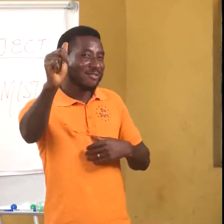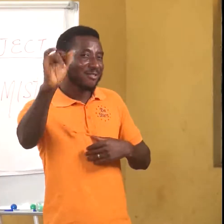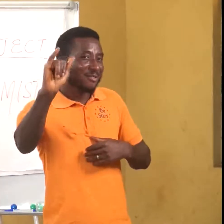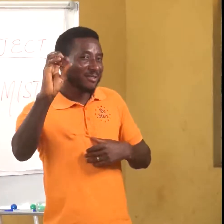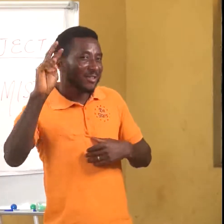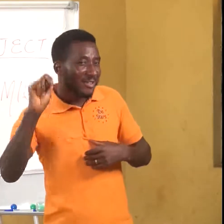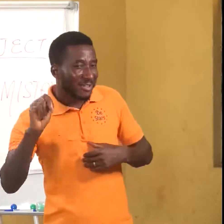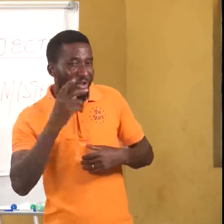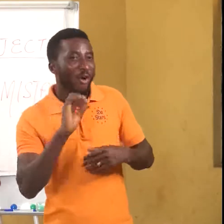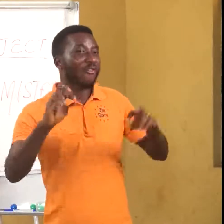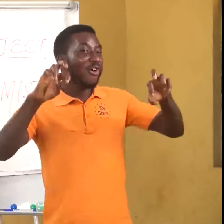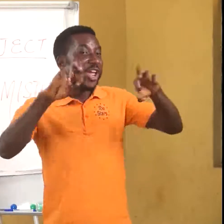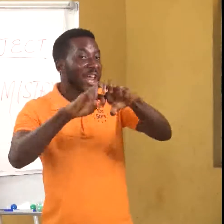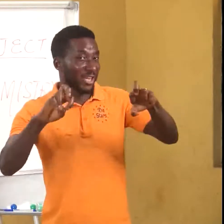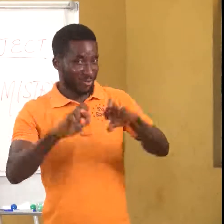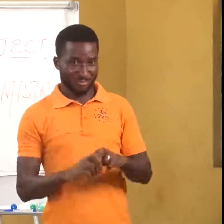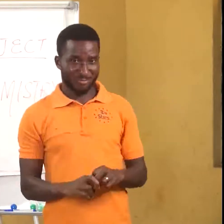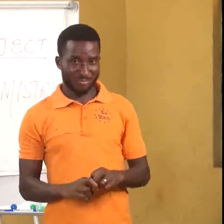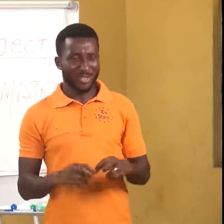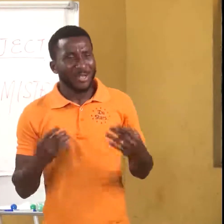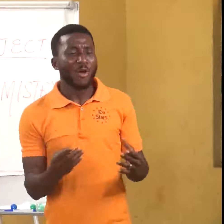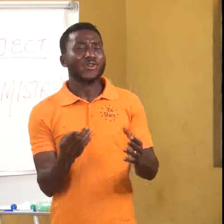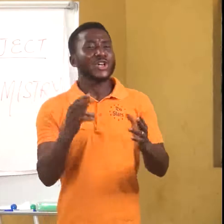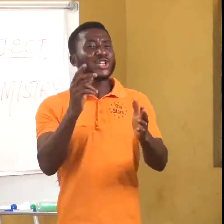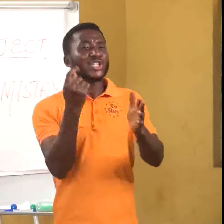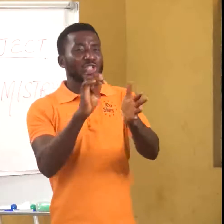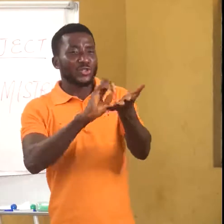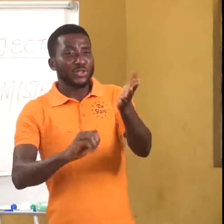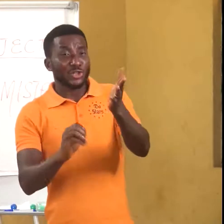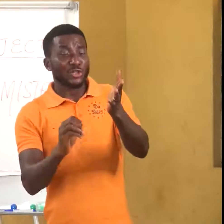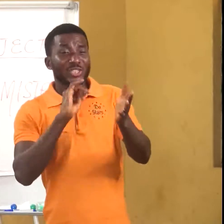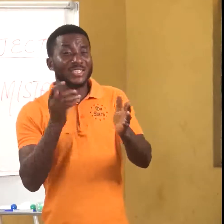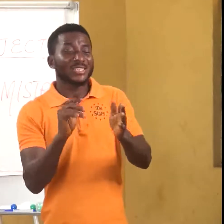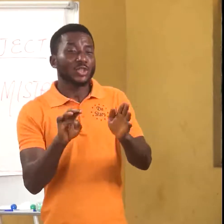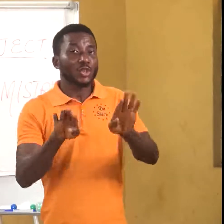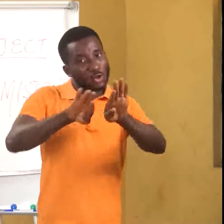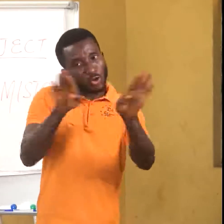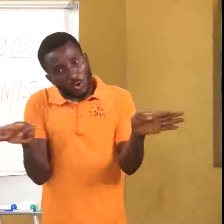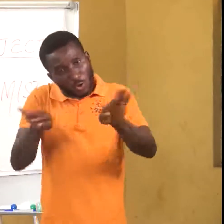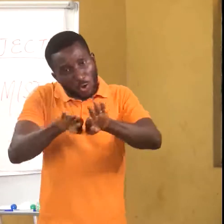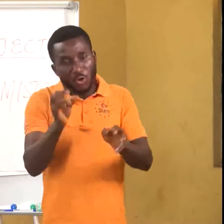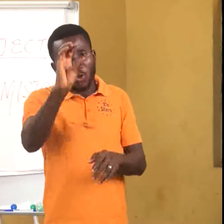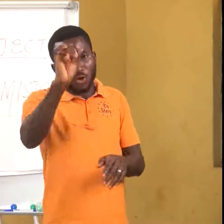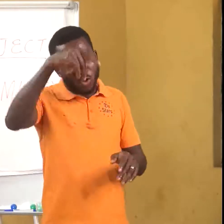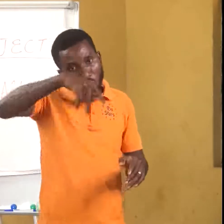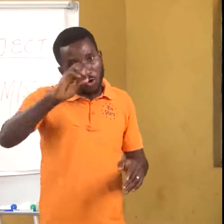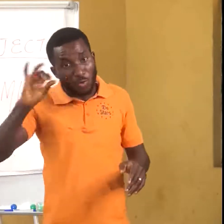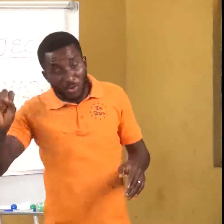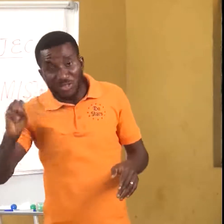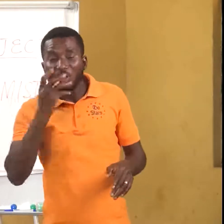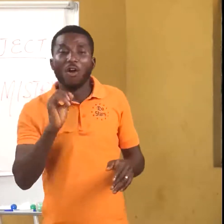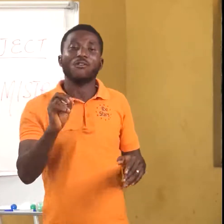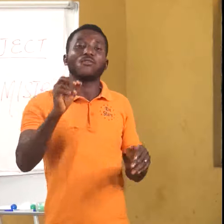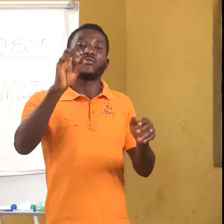reduction is the complete opposite of oxidation. That means I can define reduction in 1. Removal